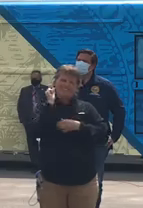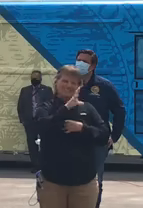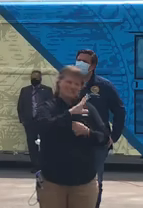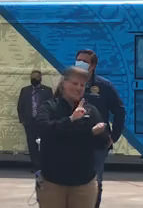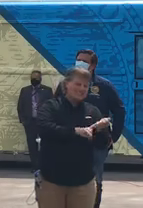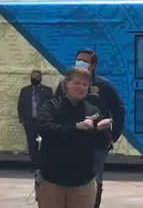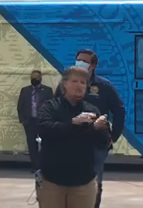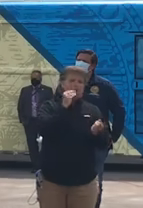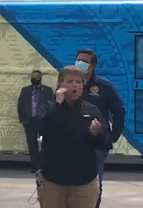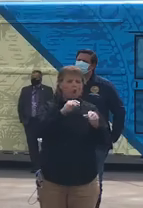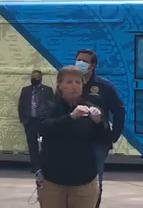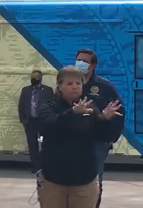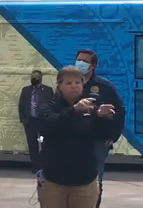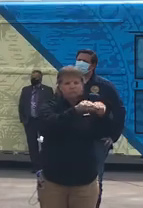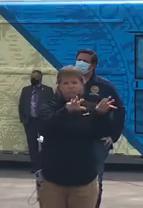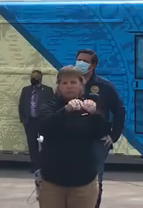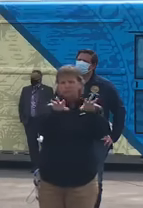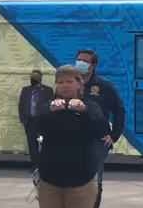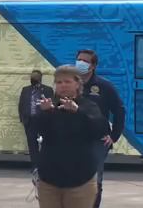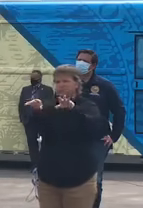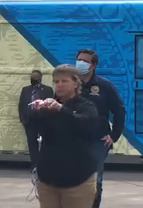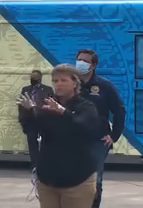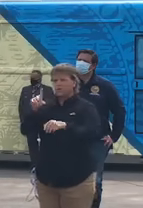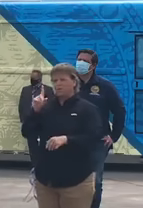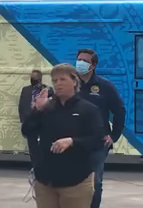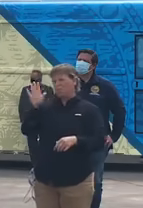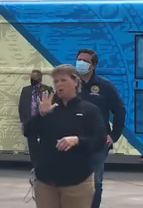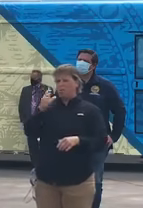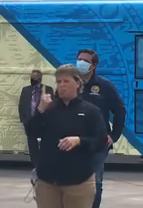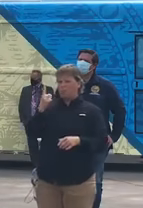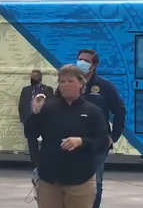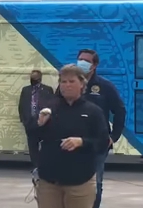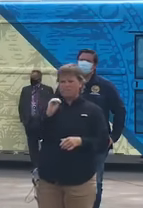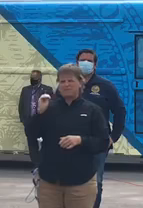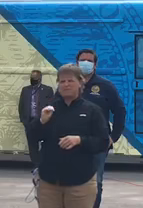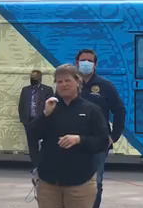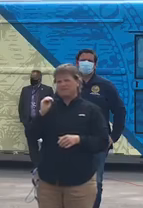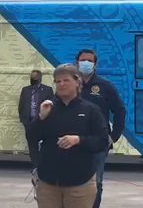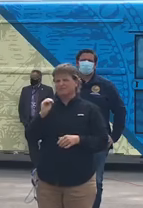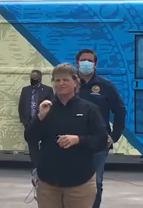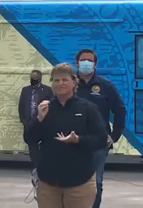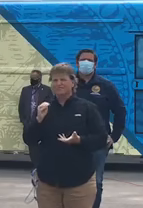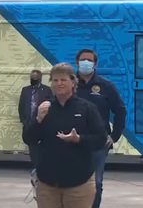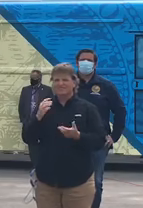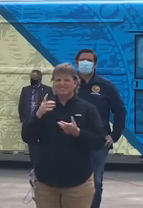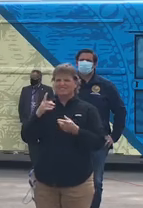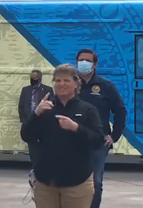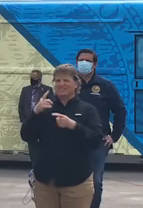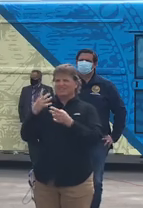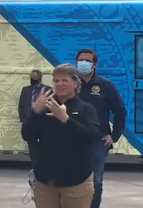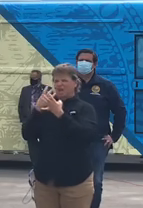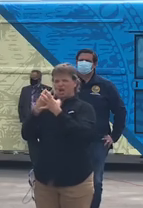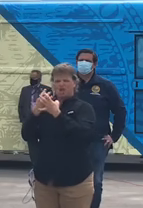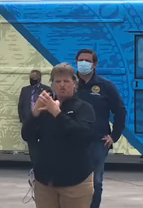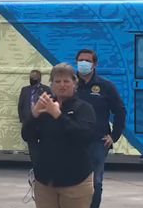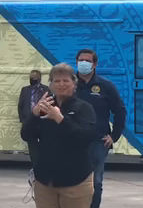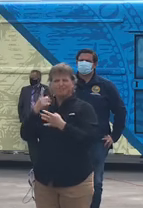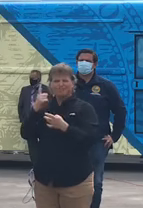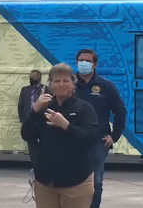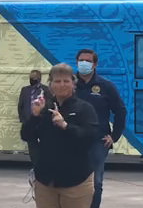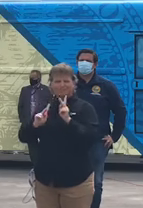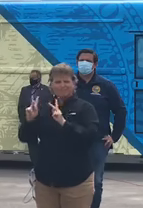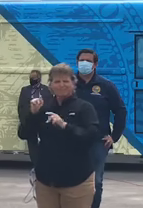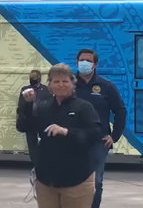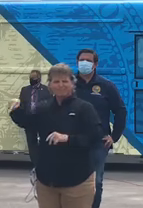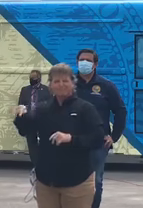the Department of Corrections, which is obviously extremely important. So we're happy to partner with Secretary Inch to make sure that he has the supplies that he